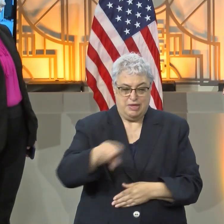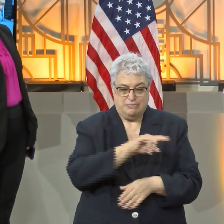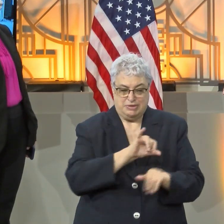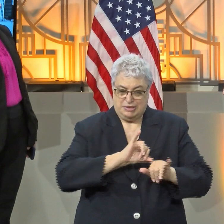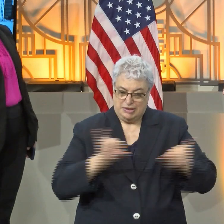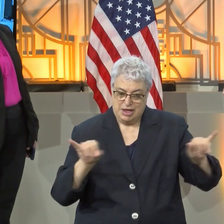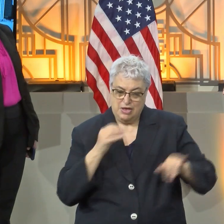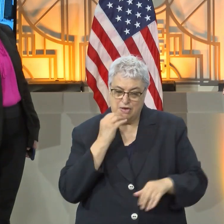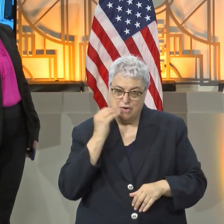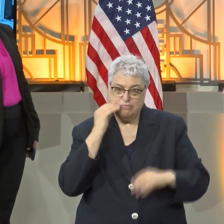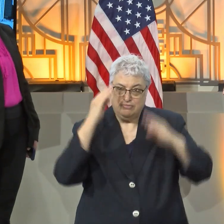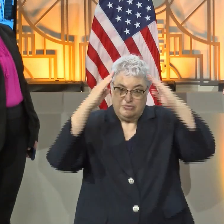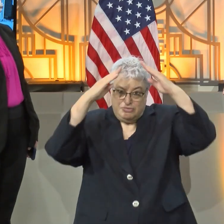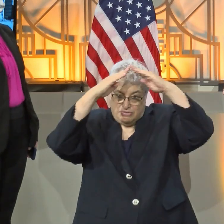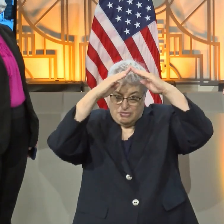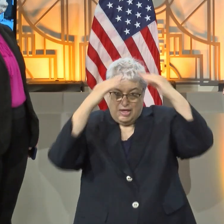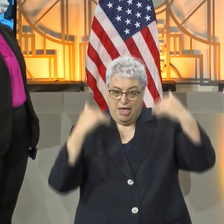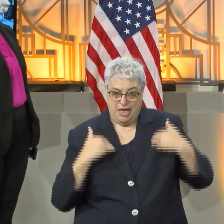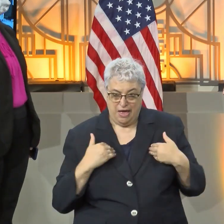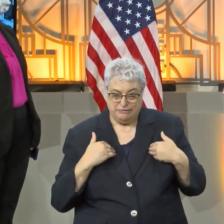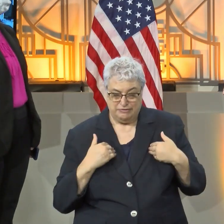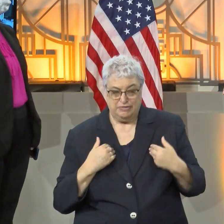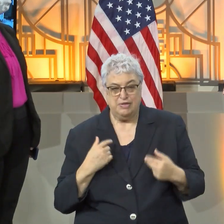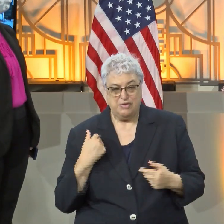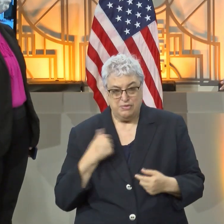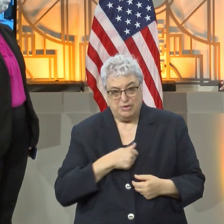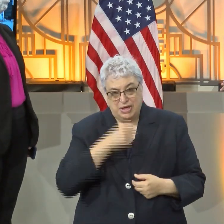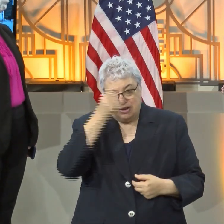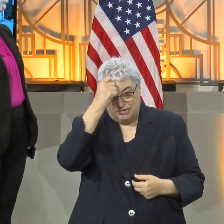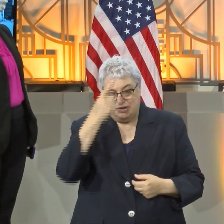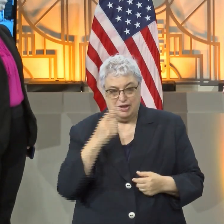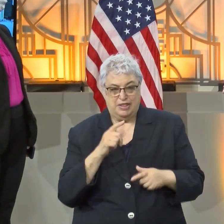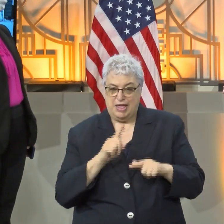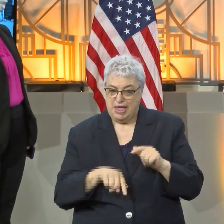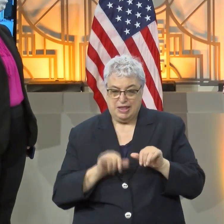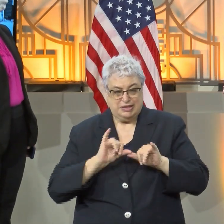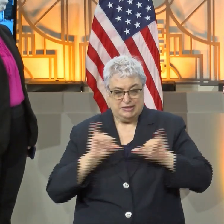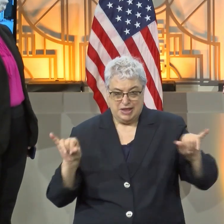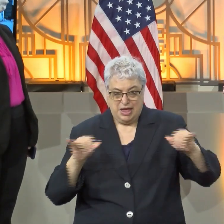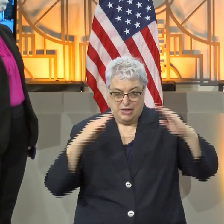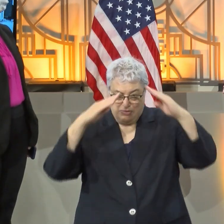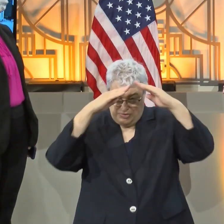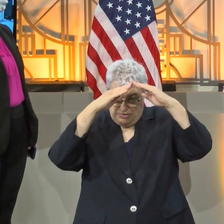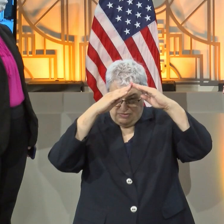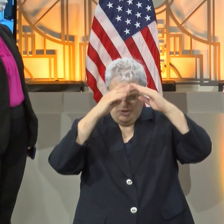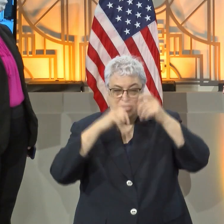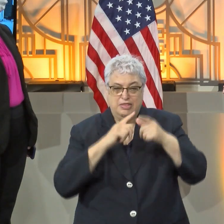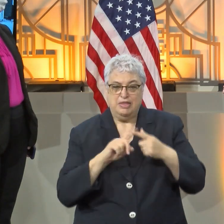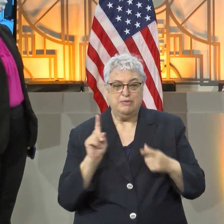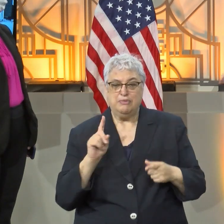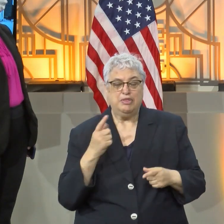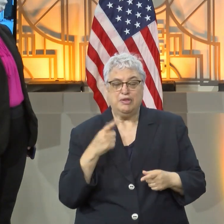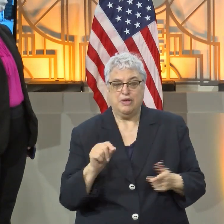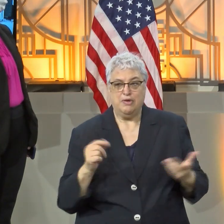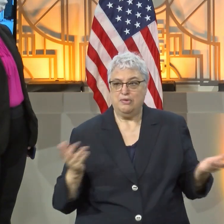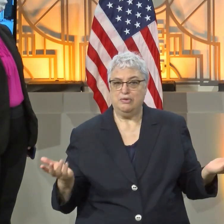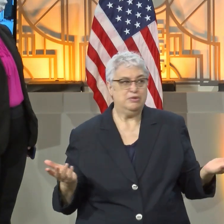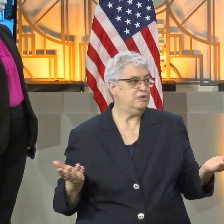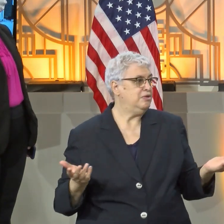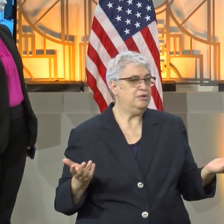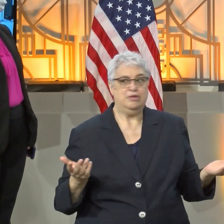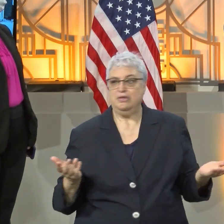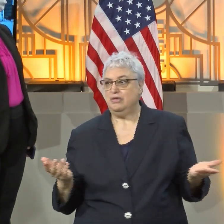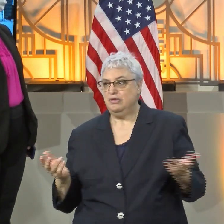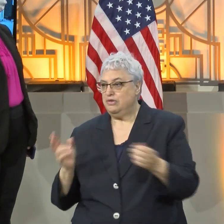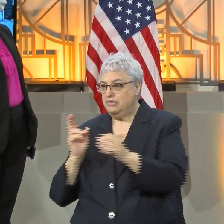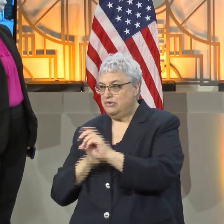homes and under a roof, because we understand if they're not able to stay under their roof, what are they going to do? They're going to have to go and